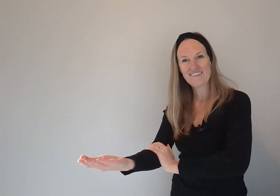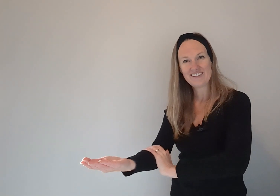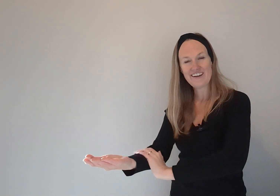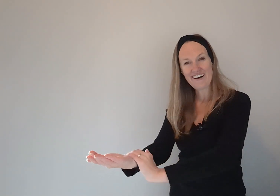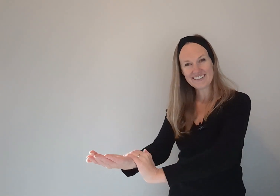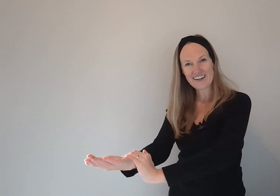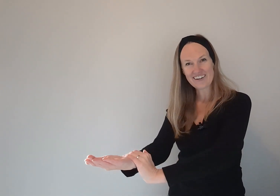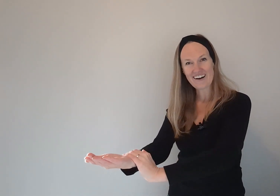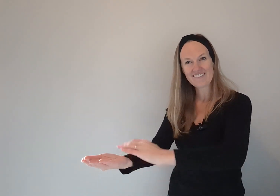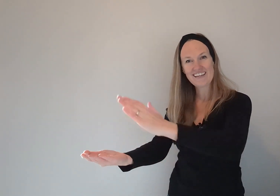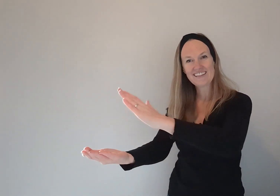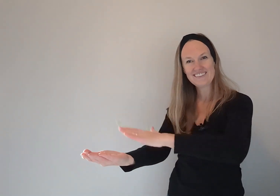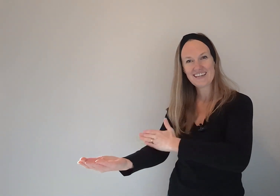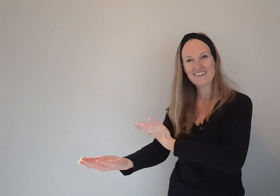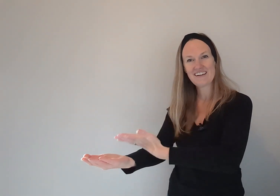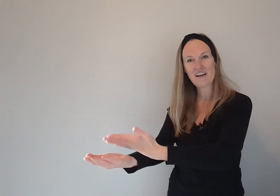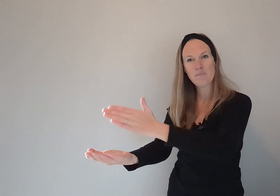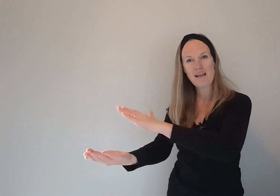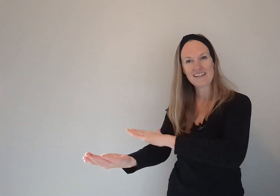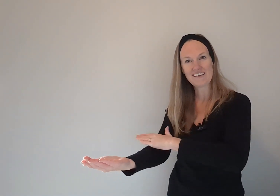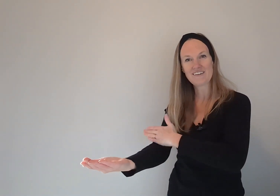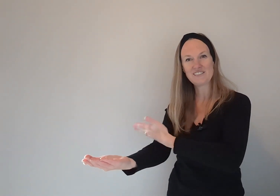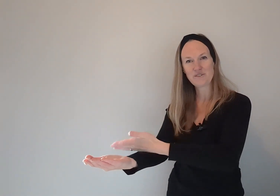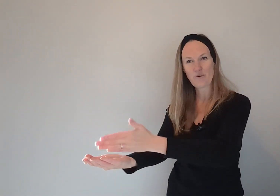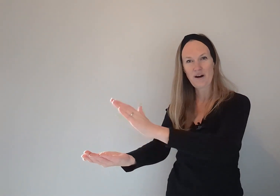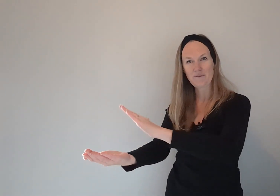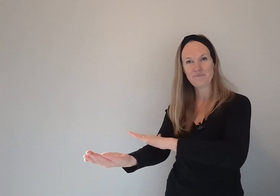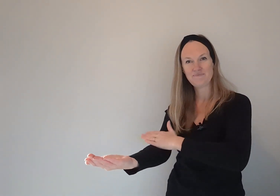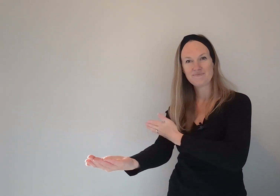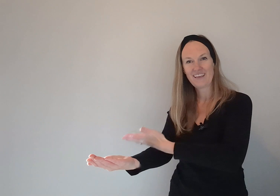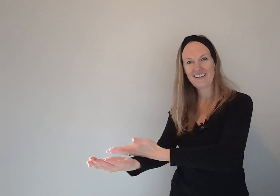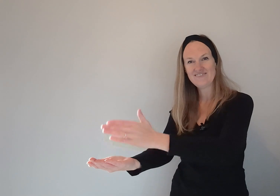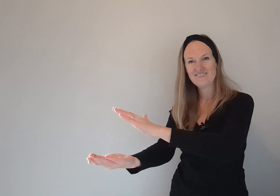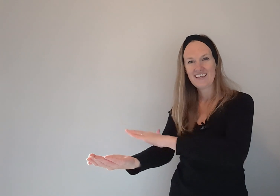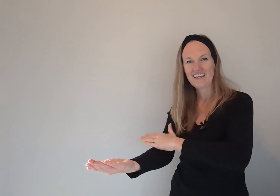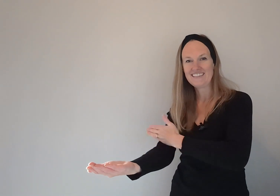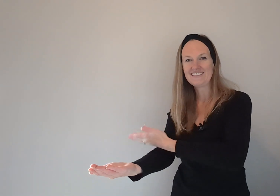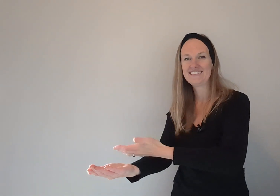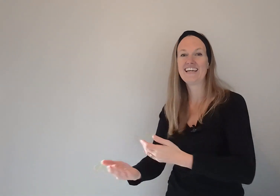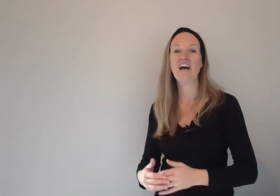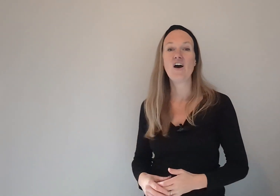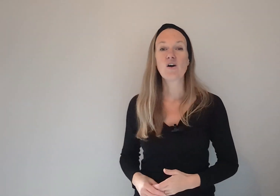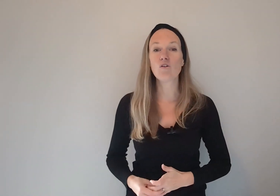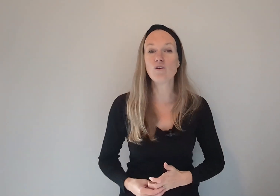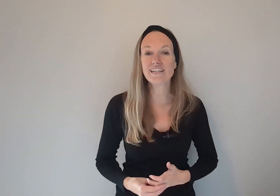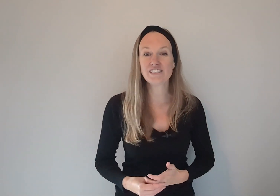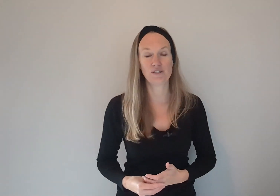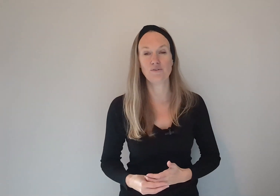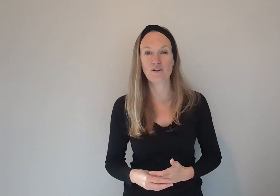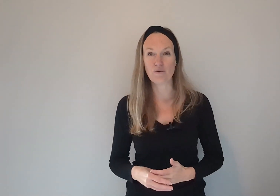have your non-dominant arm like this, and you're going to have a melody across your forearm. Okay? Angels sing, glory to the